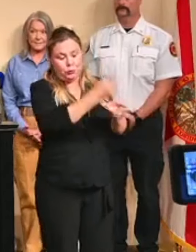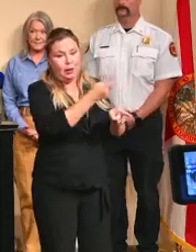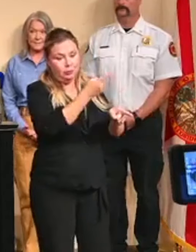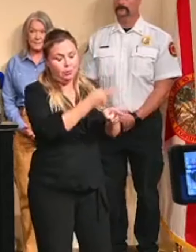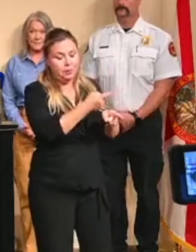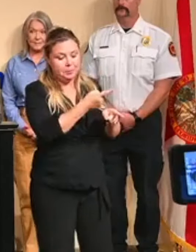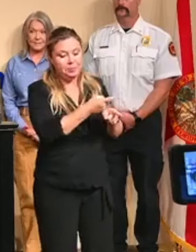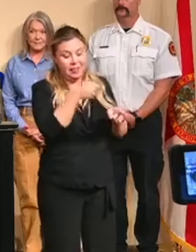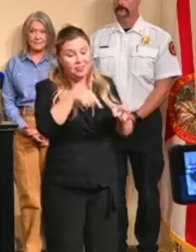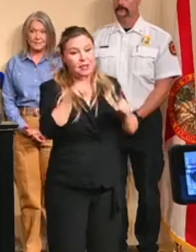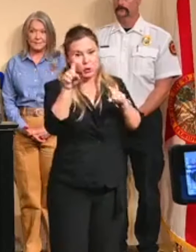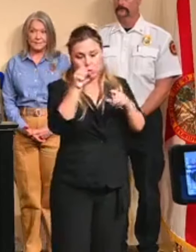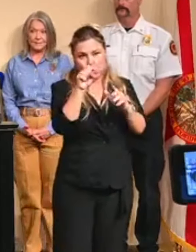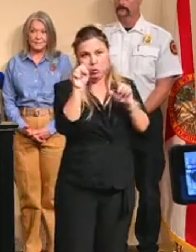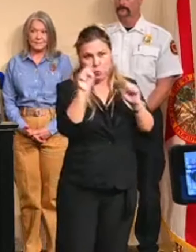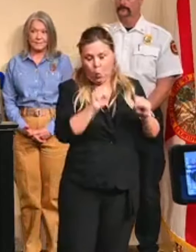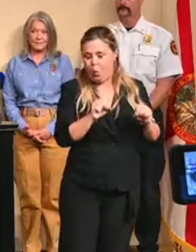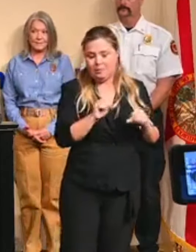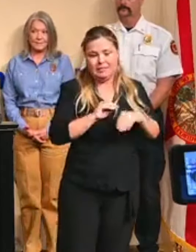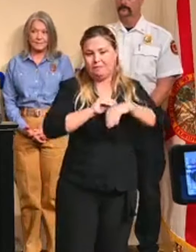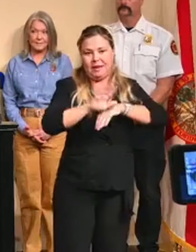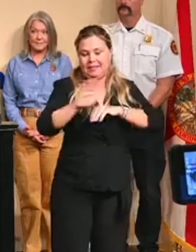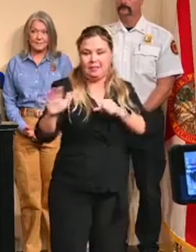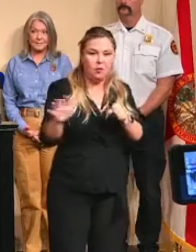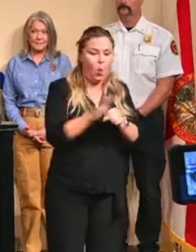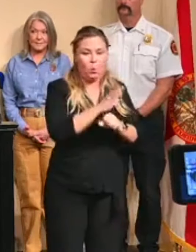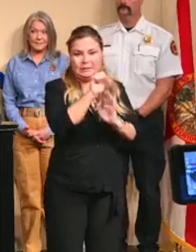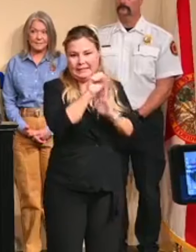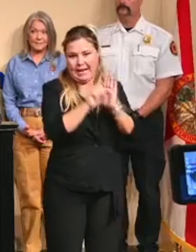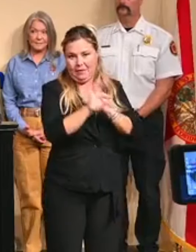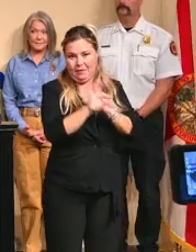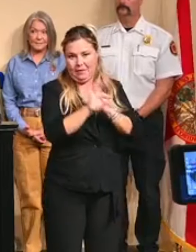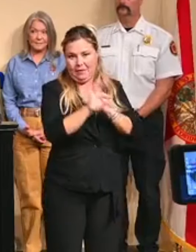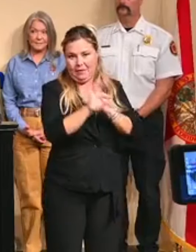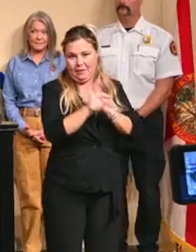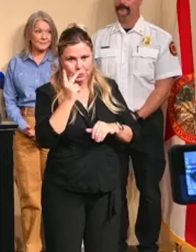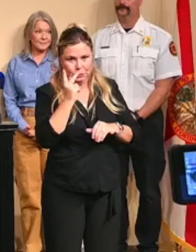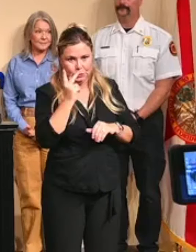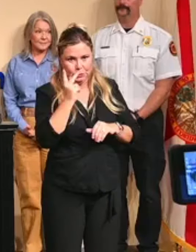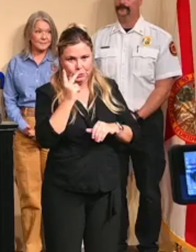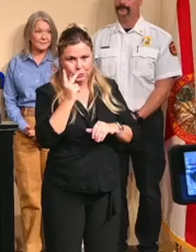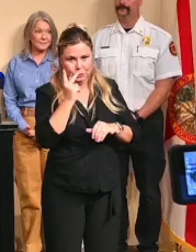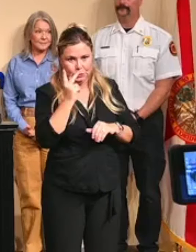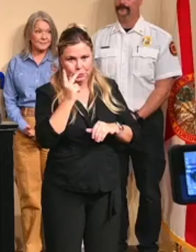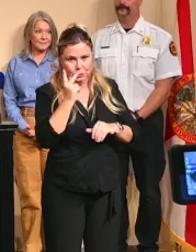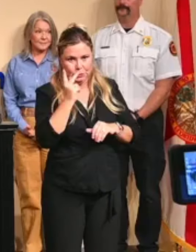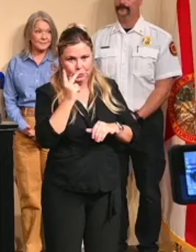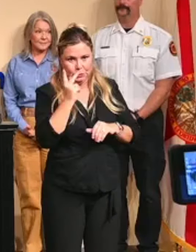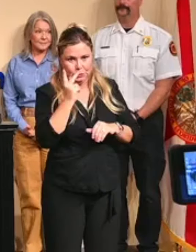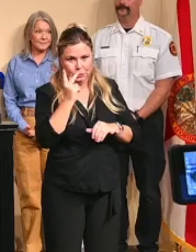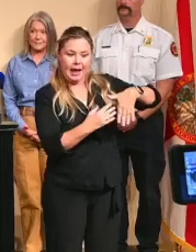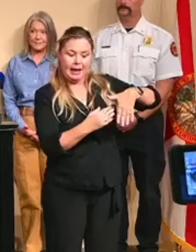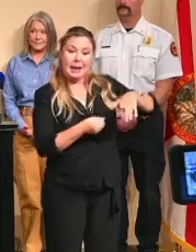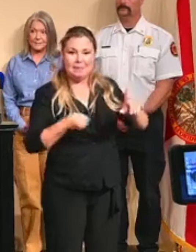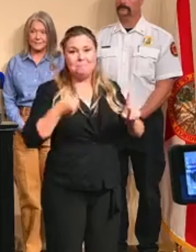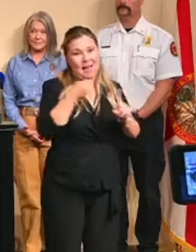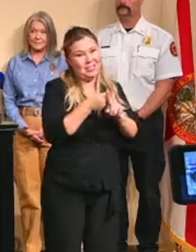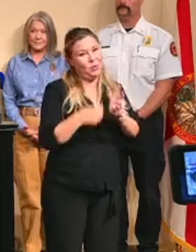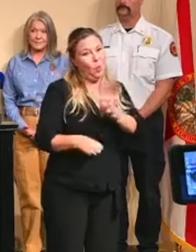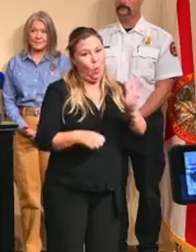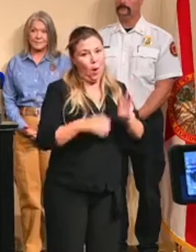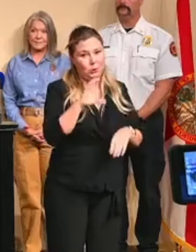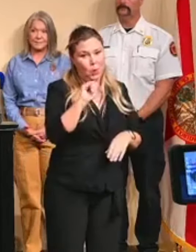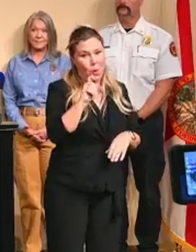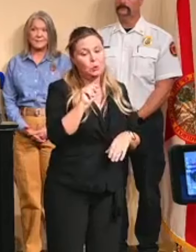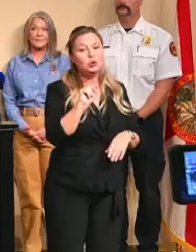Again, this storm is affecting the entire state of Florida, as you can see, as it's coming across, and again, really impacting the West Coast, and resources